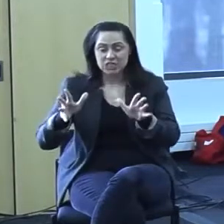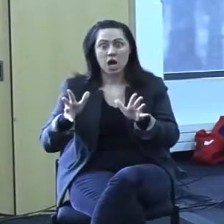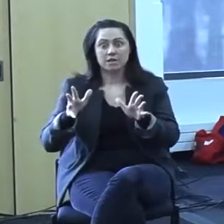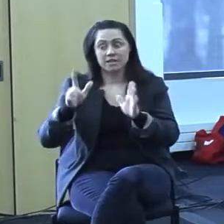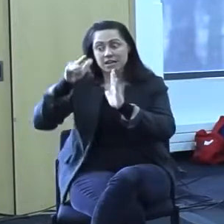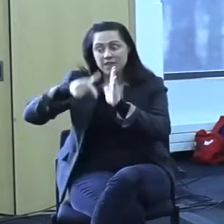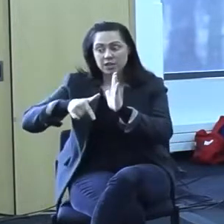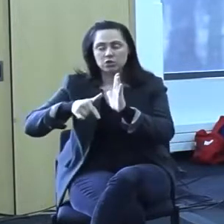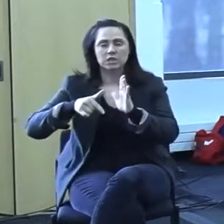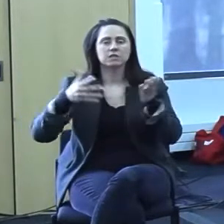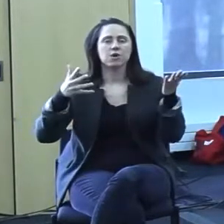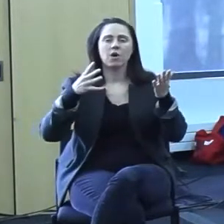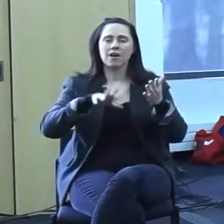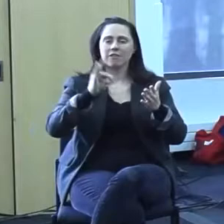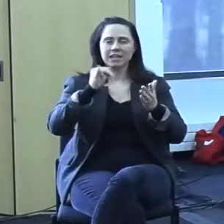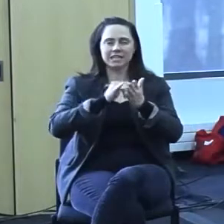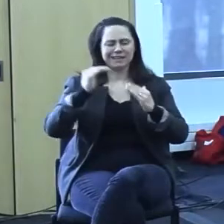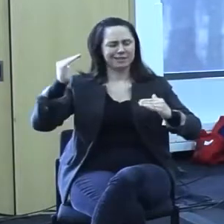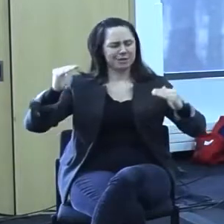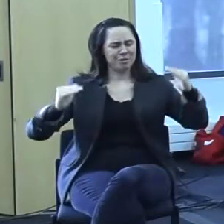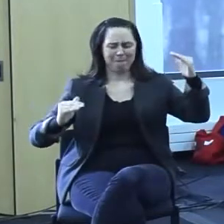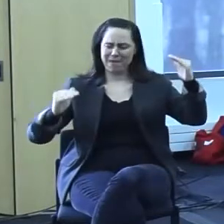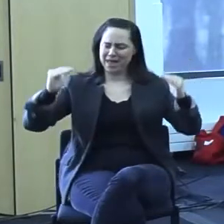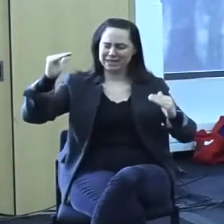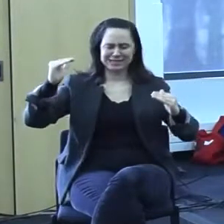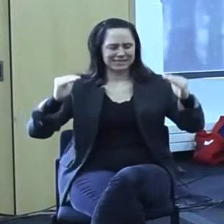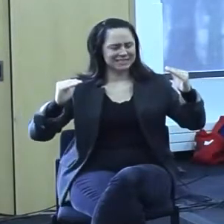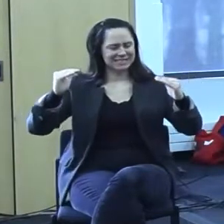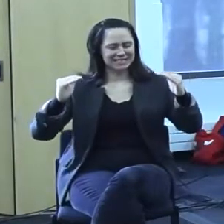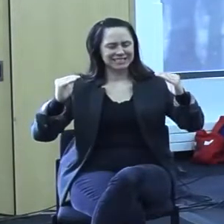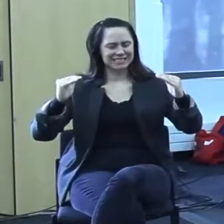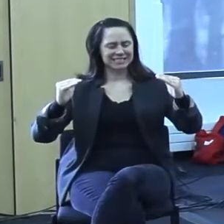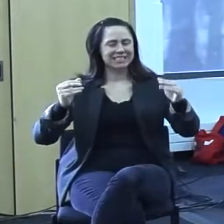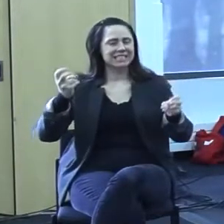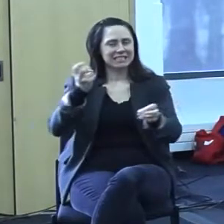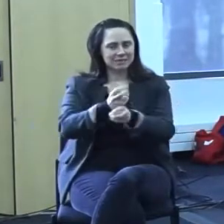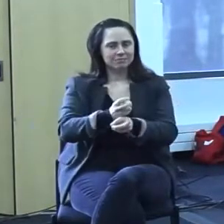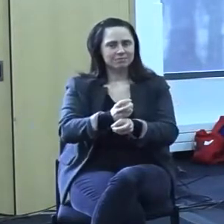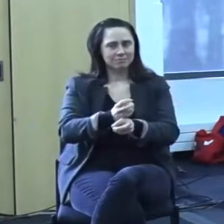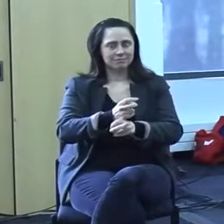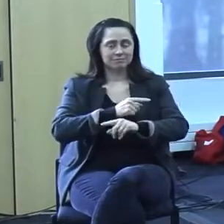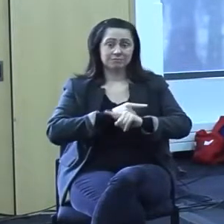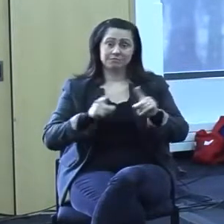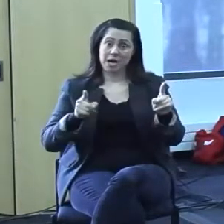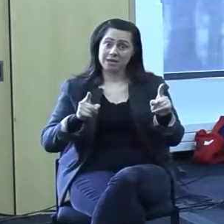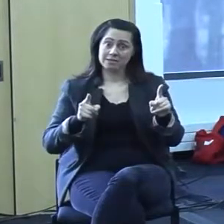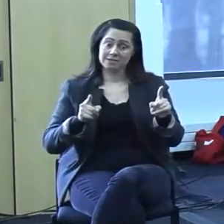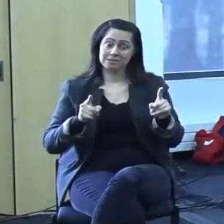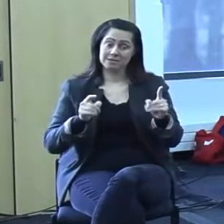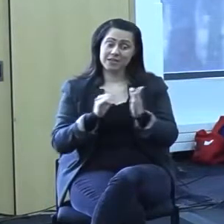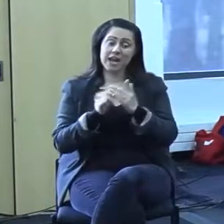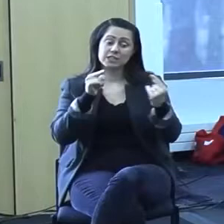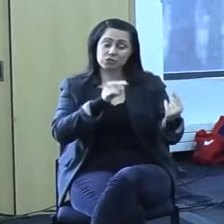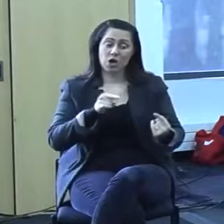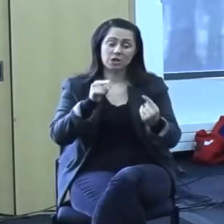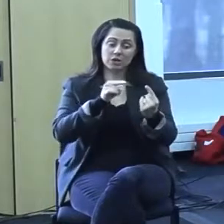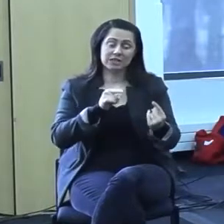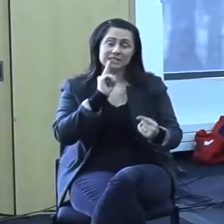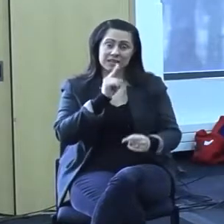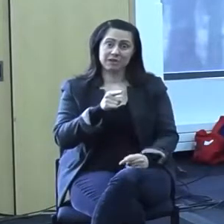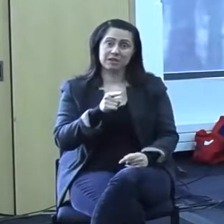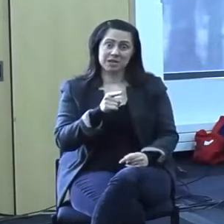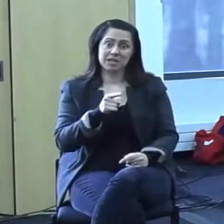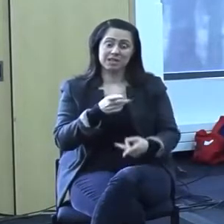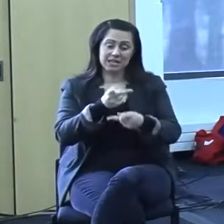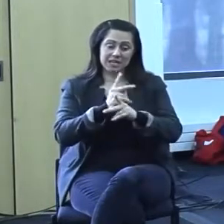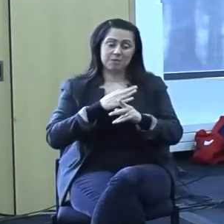that balance is a struggle on its own, but one that has definitely been